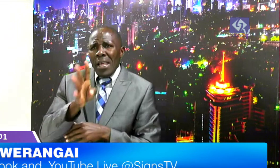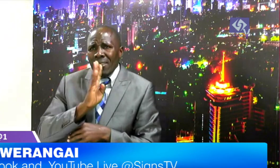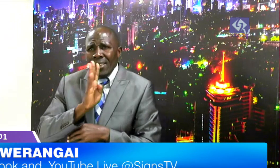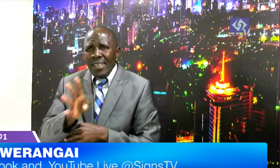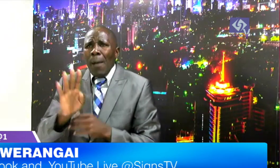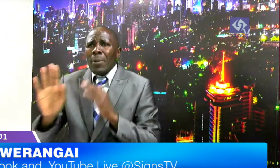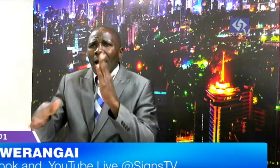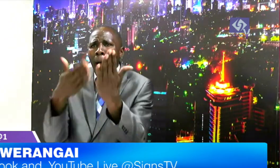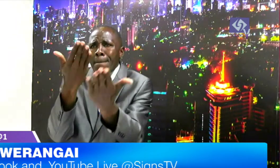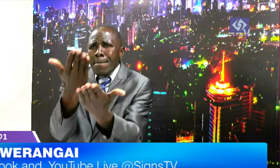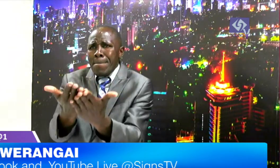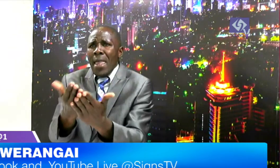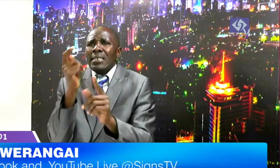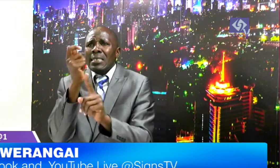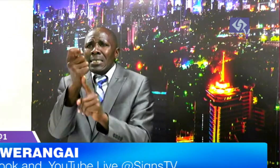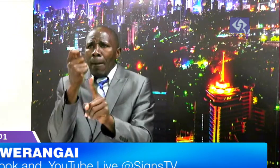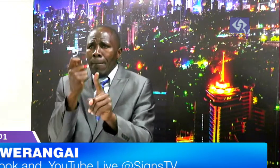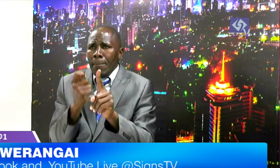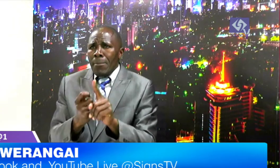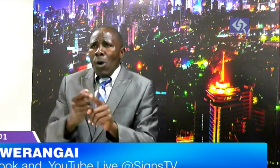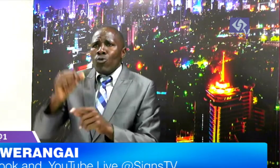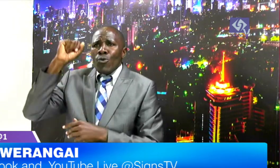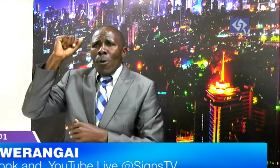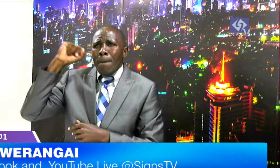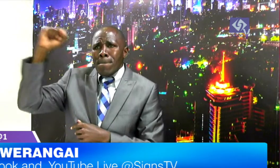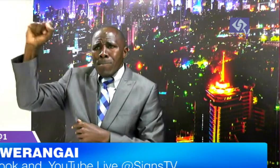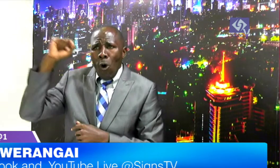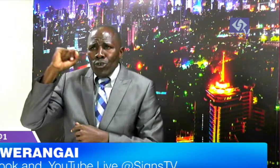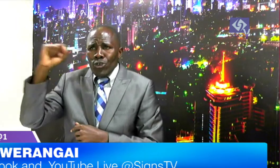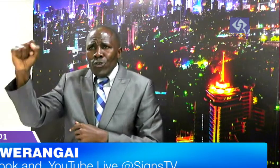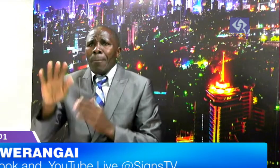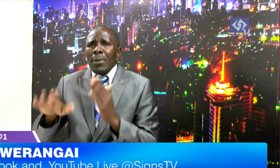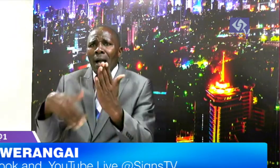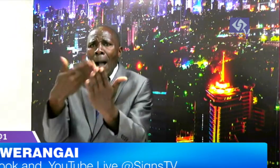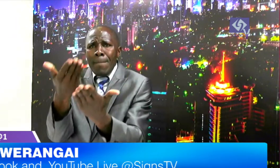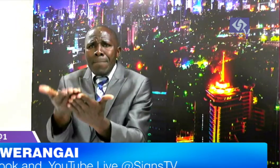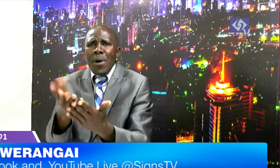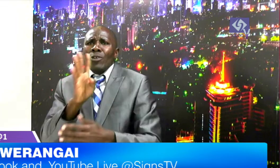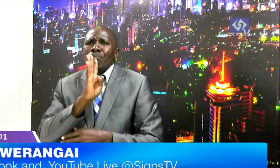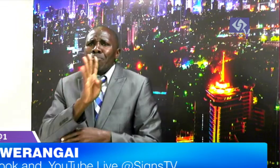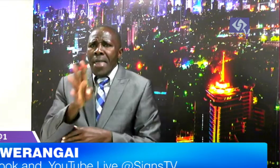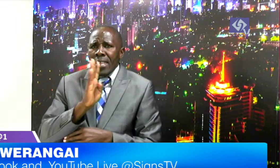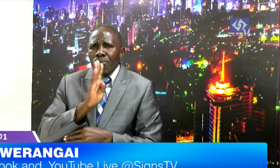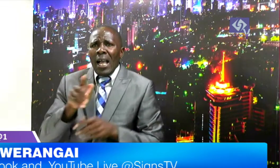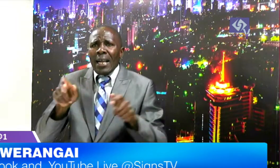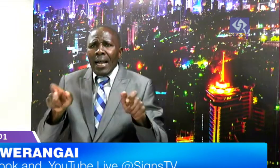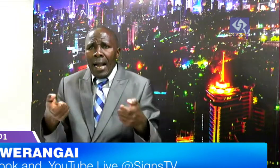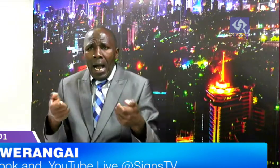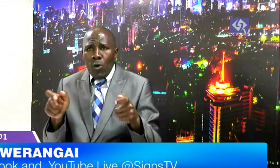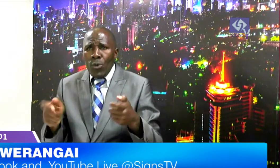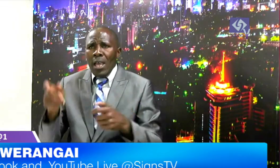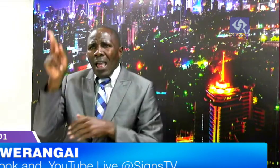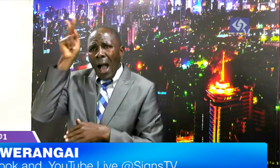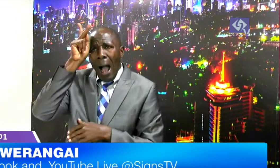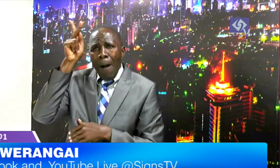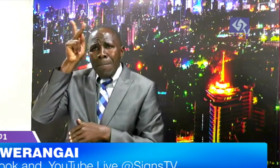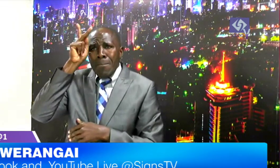against the looming impeachment motion, terming it as politically motivated.